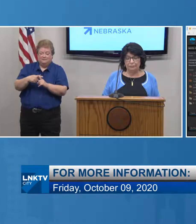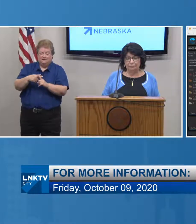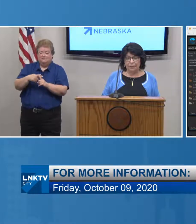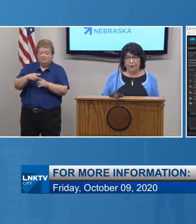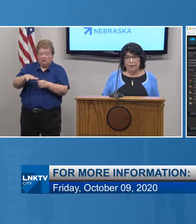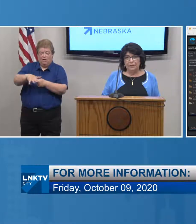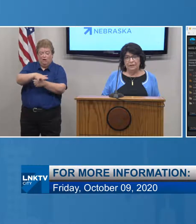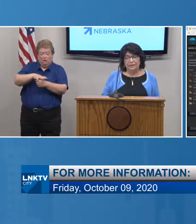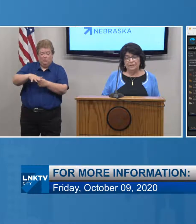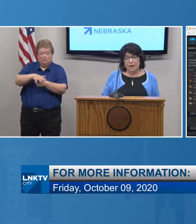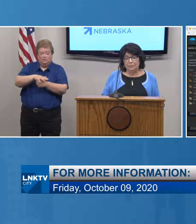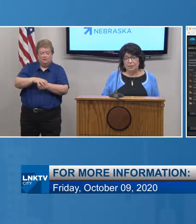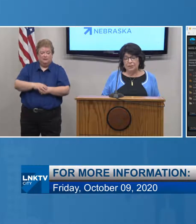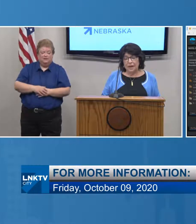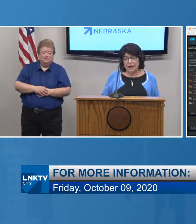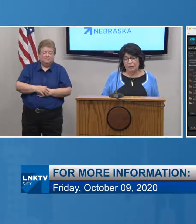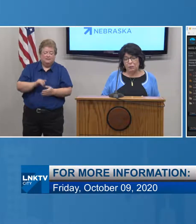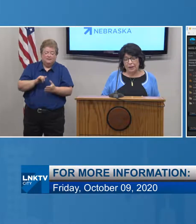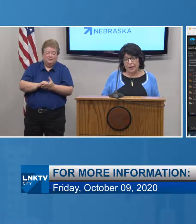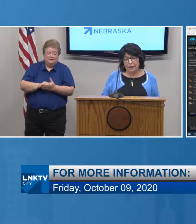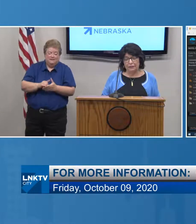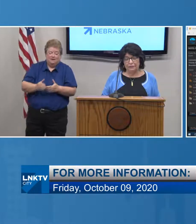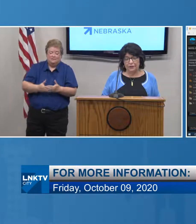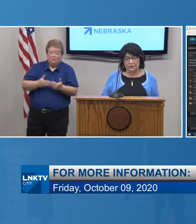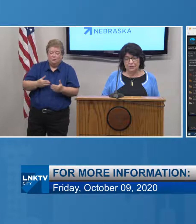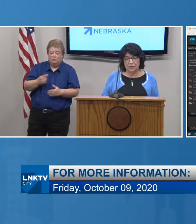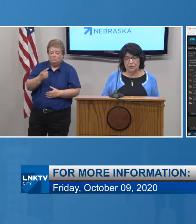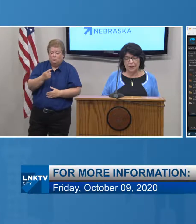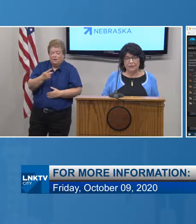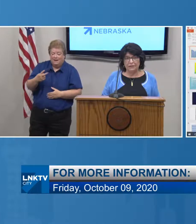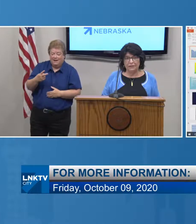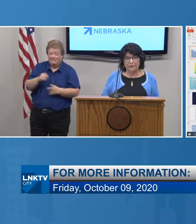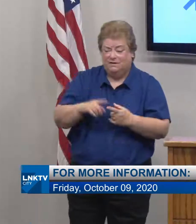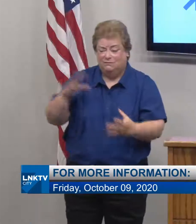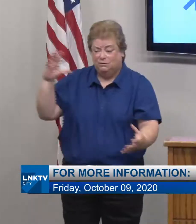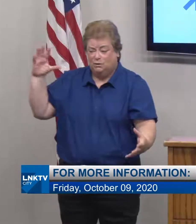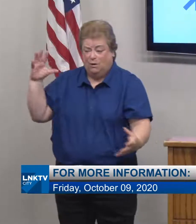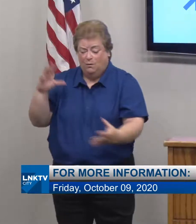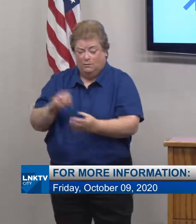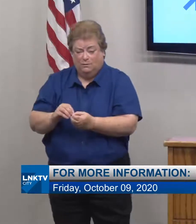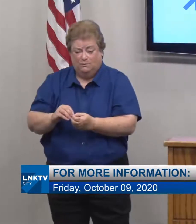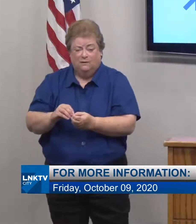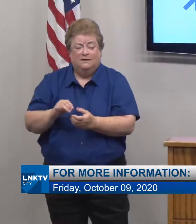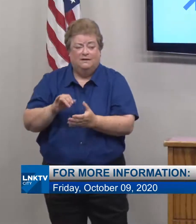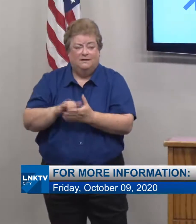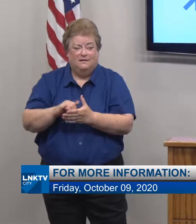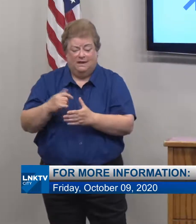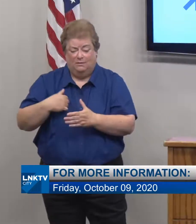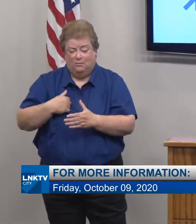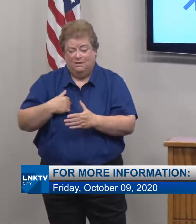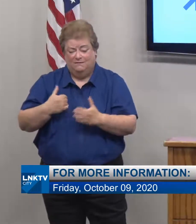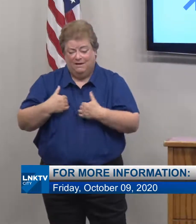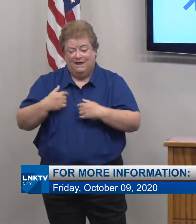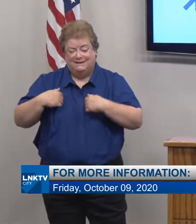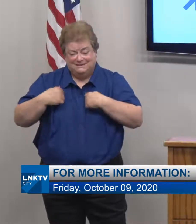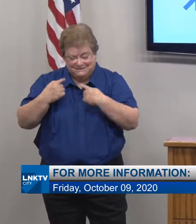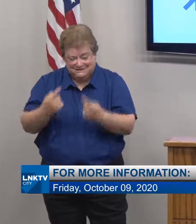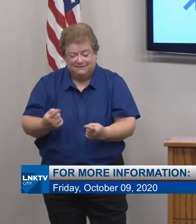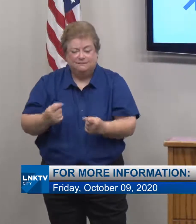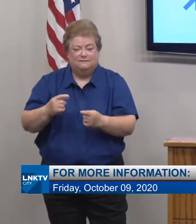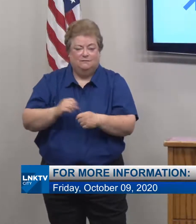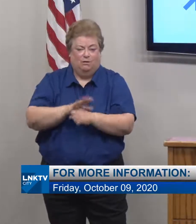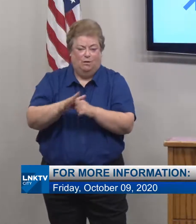locally. This is almost one half of the total cases reported since the beginning of the